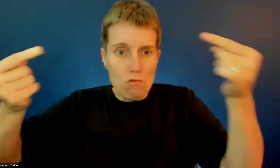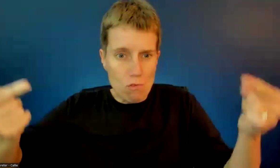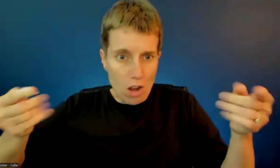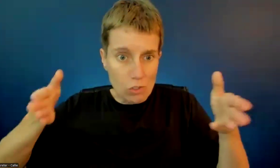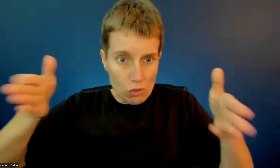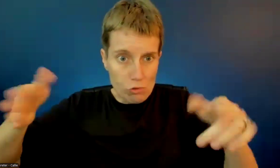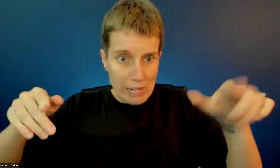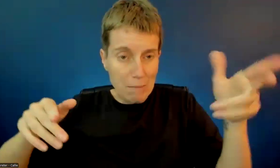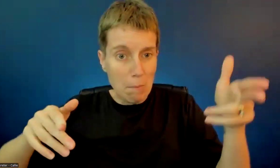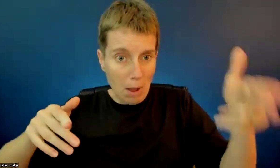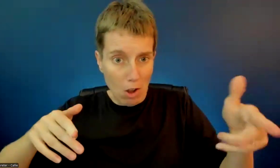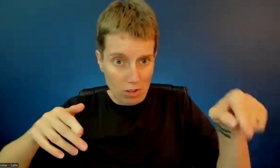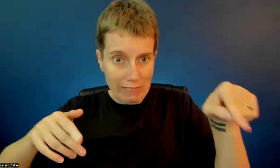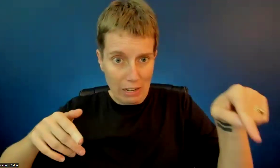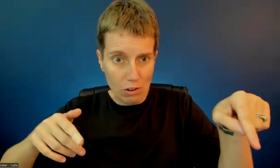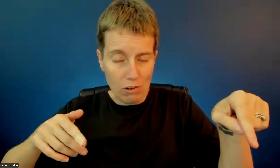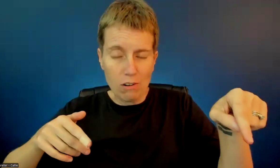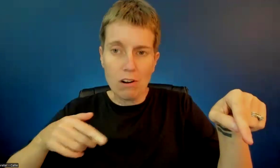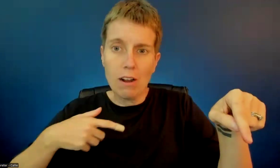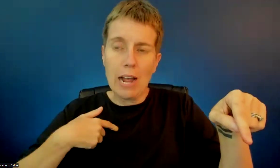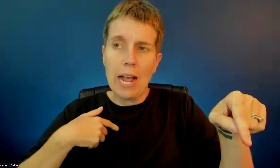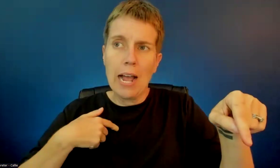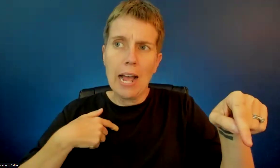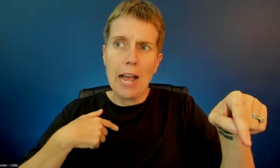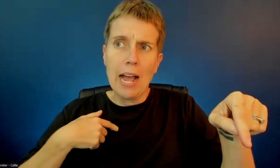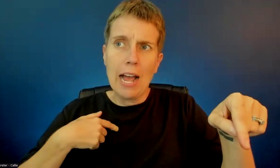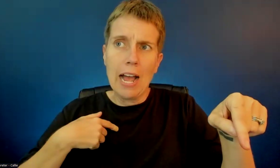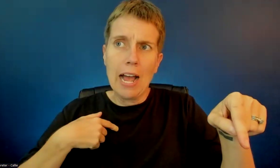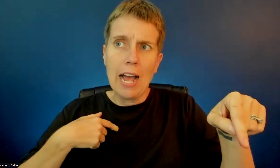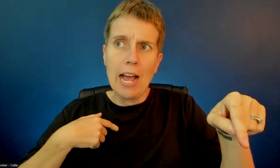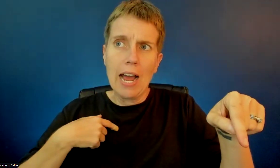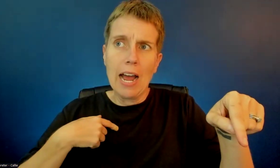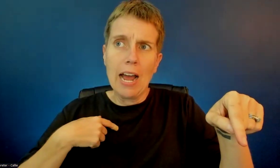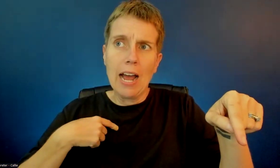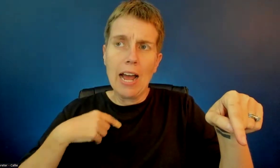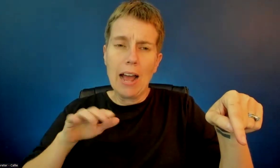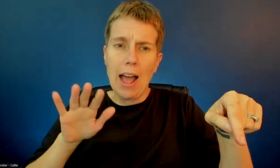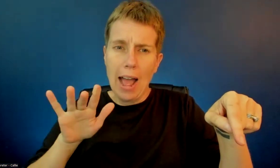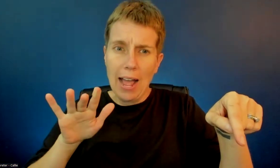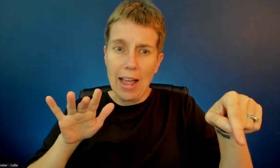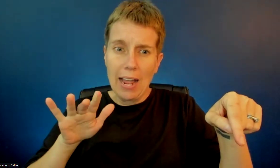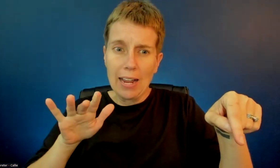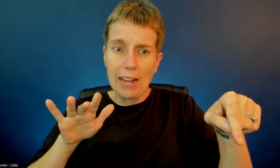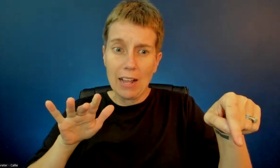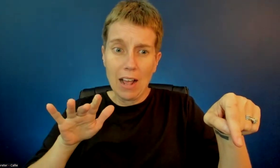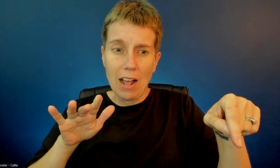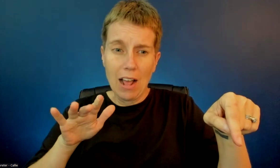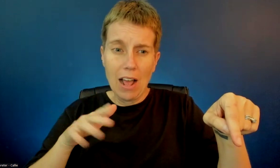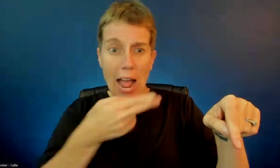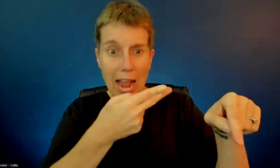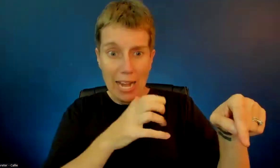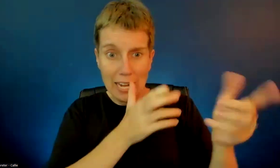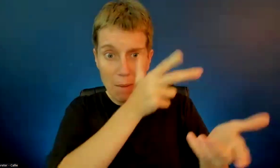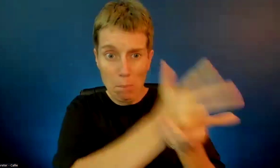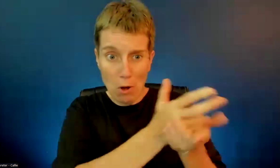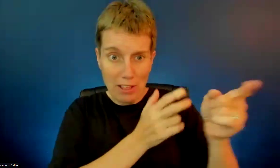city regulations. Was that a coincidence that someone who lived in the area had requested that to be there?